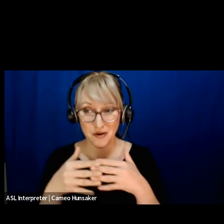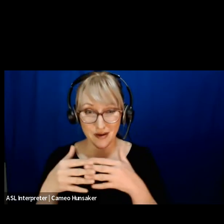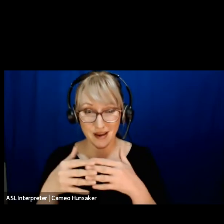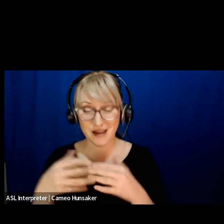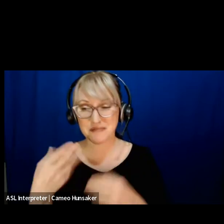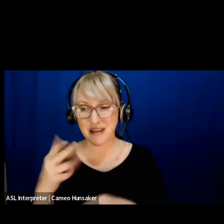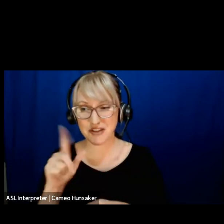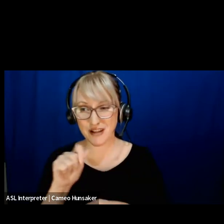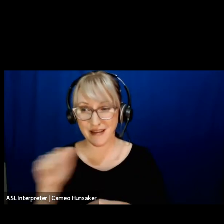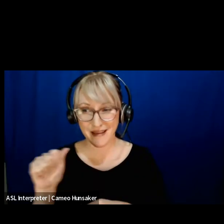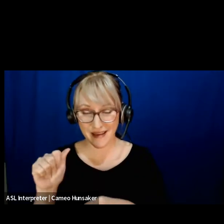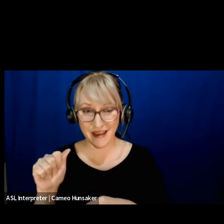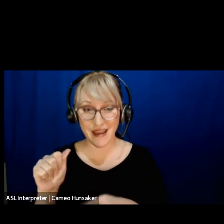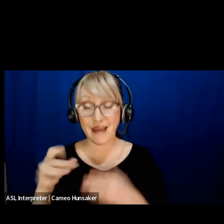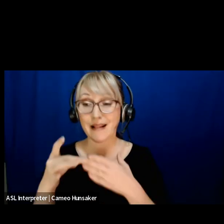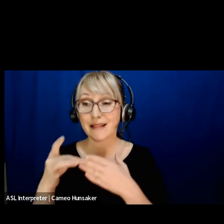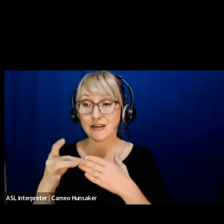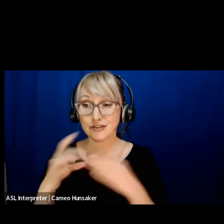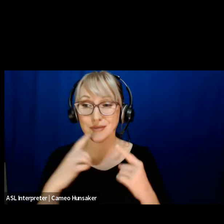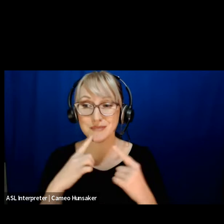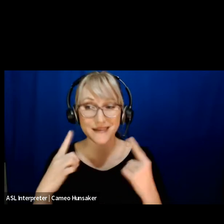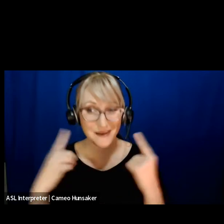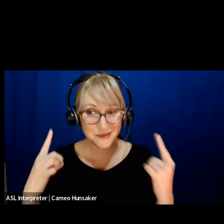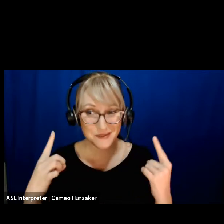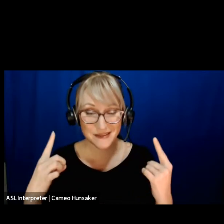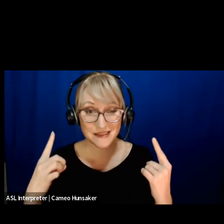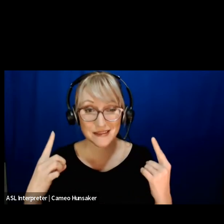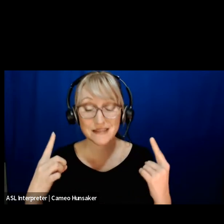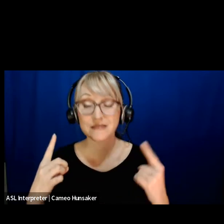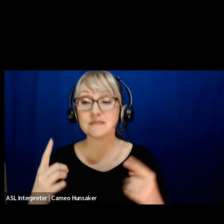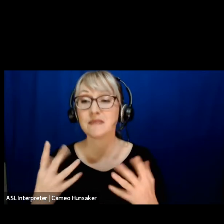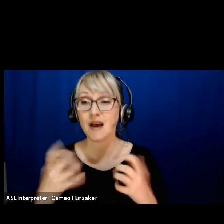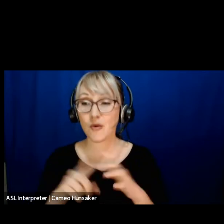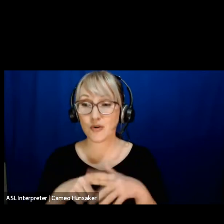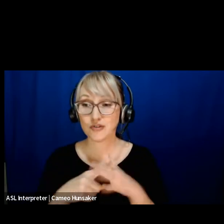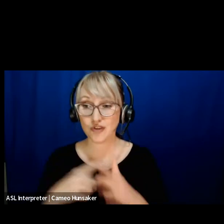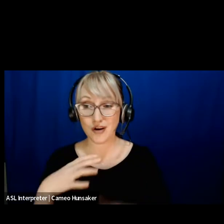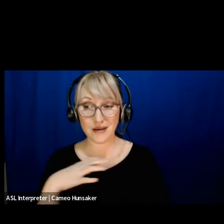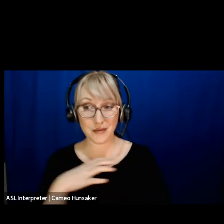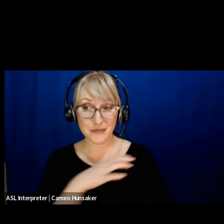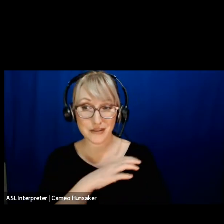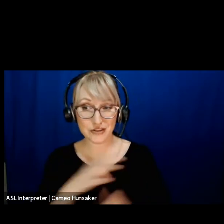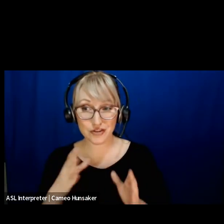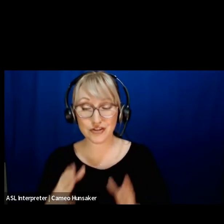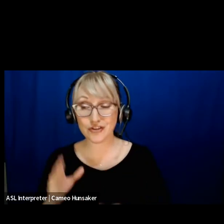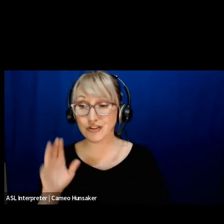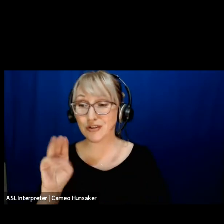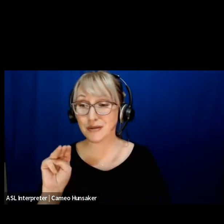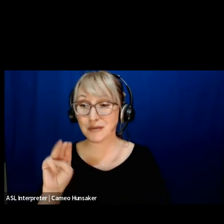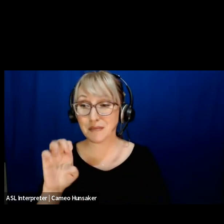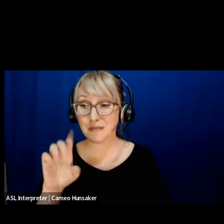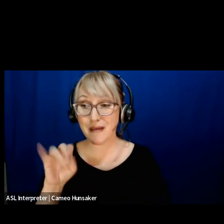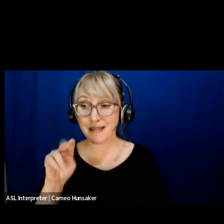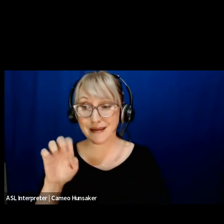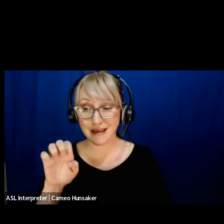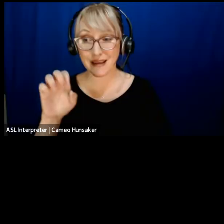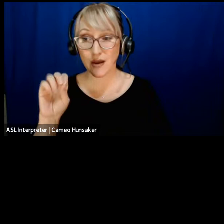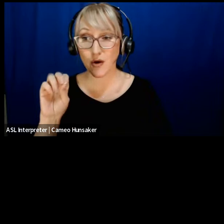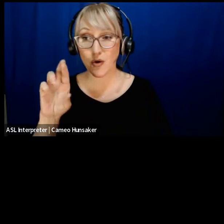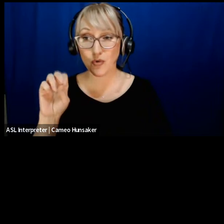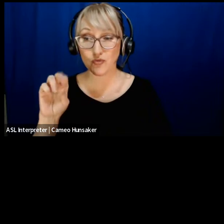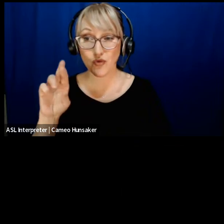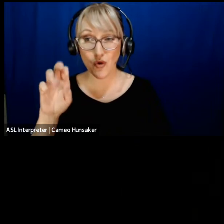leadership announcements. And I'd like to start with Melanie, Commissioner Melanie O'Rourke from our West Valley